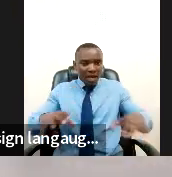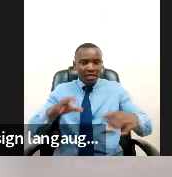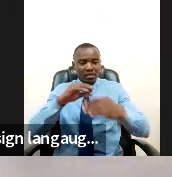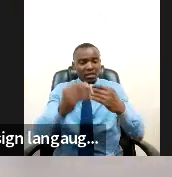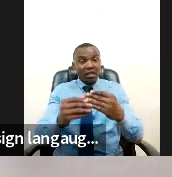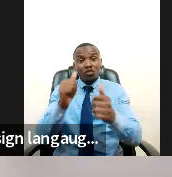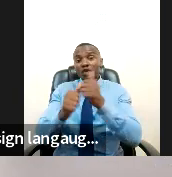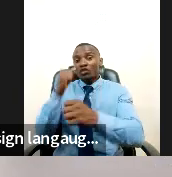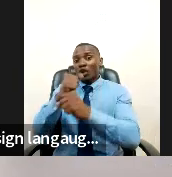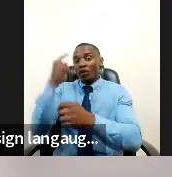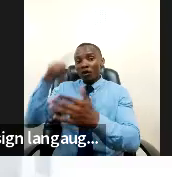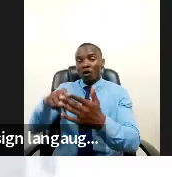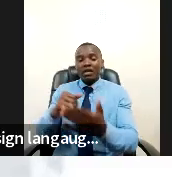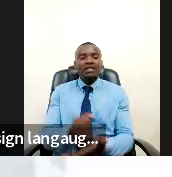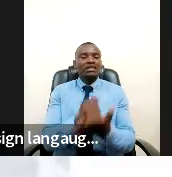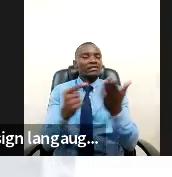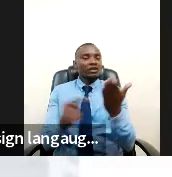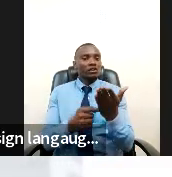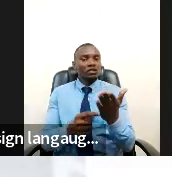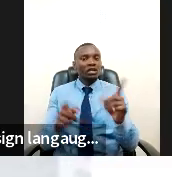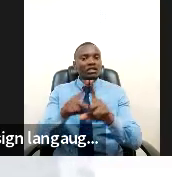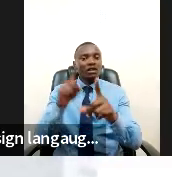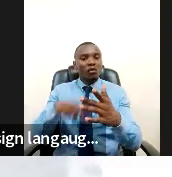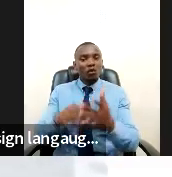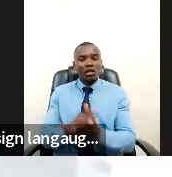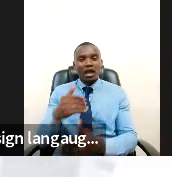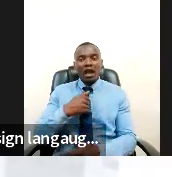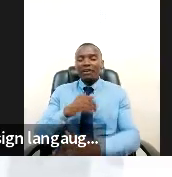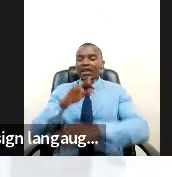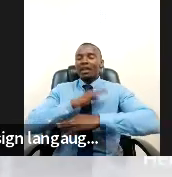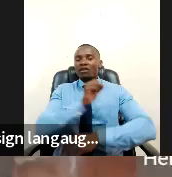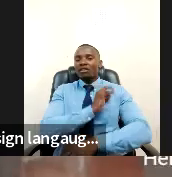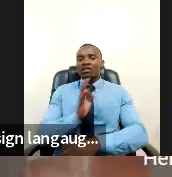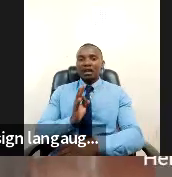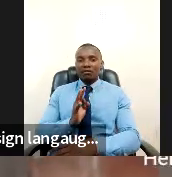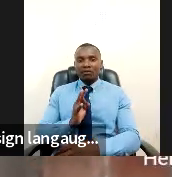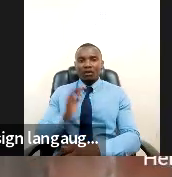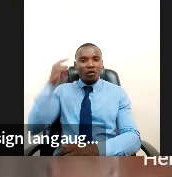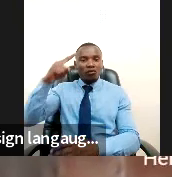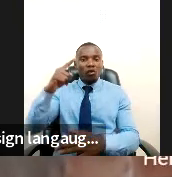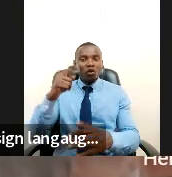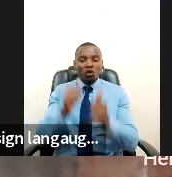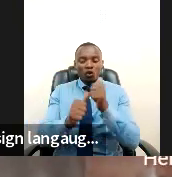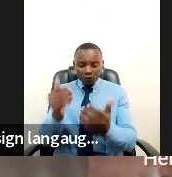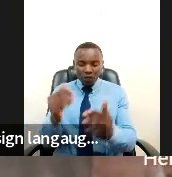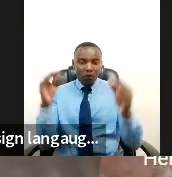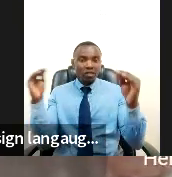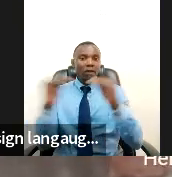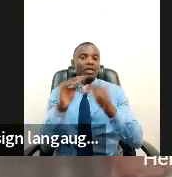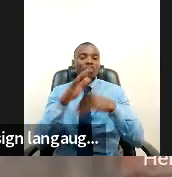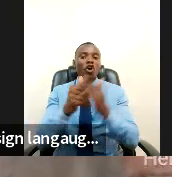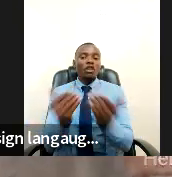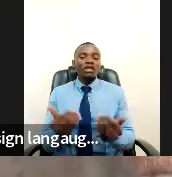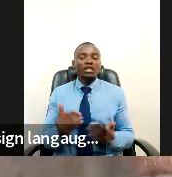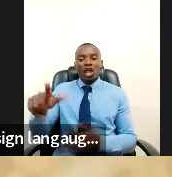technology, and we have to build local capacity for ventures that can meet that need locally as well as globally.